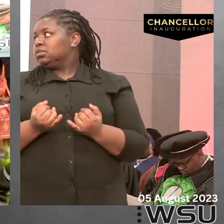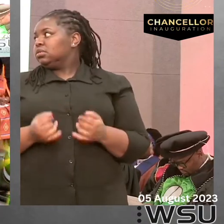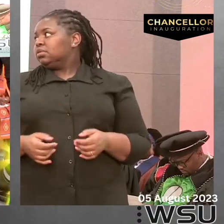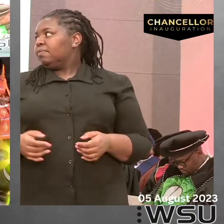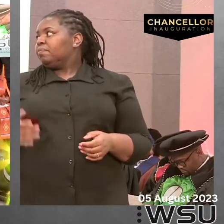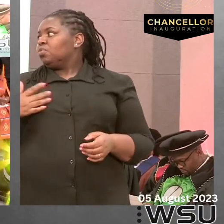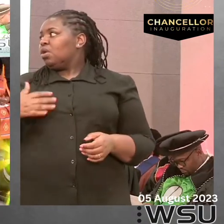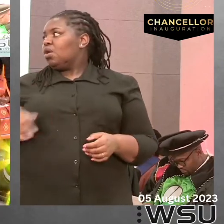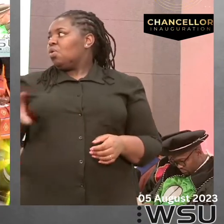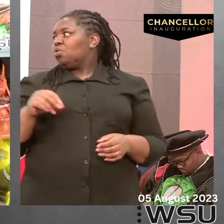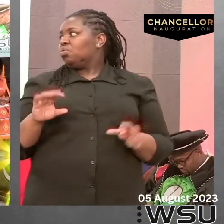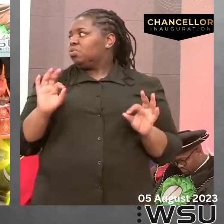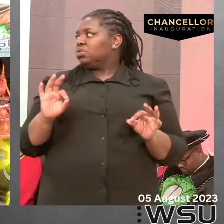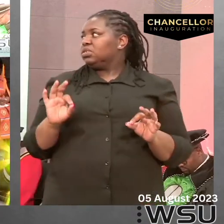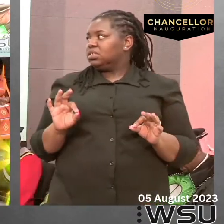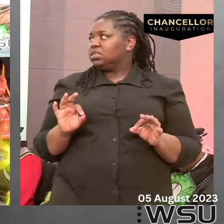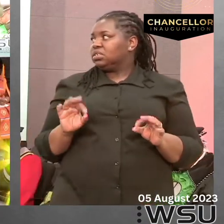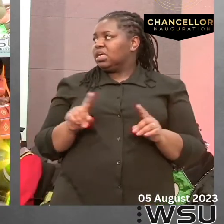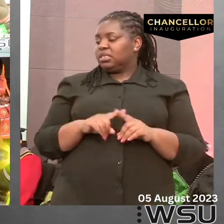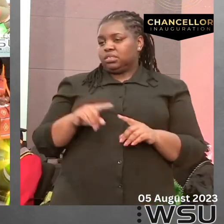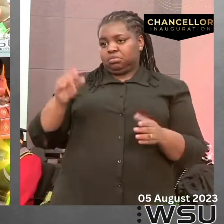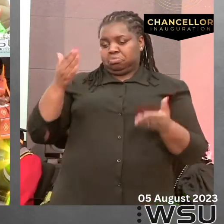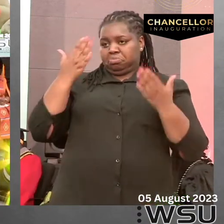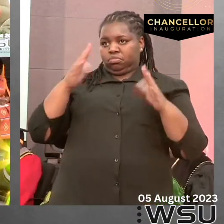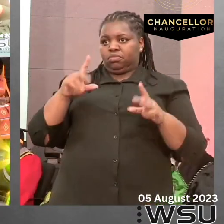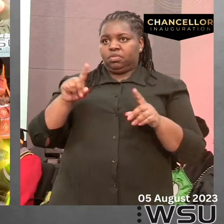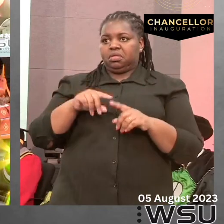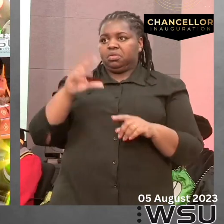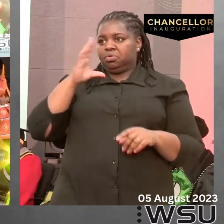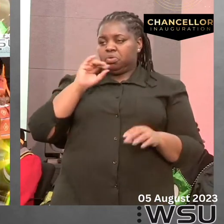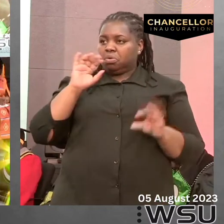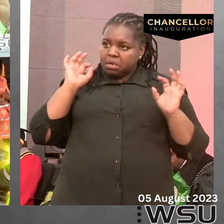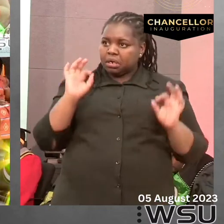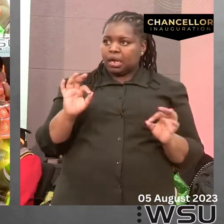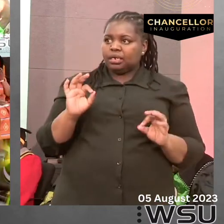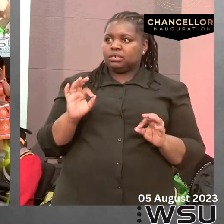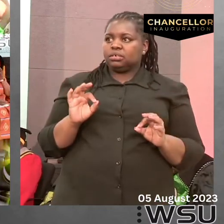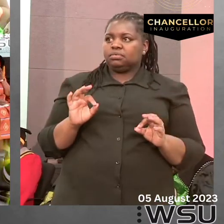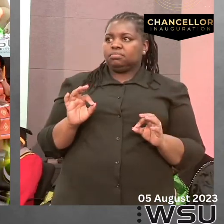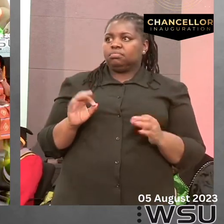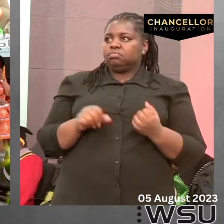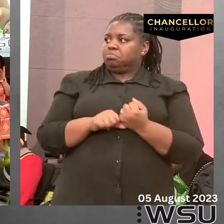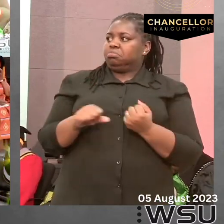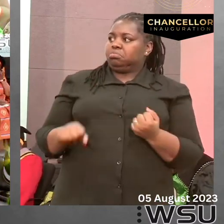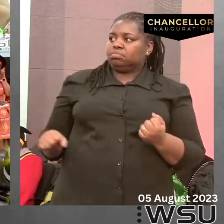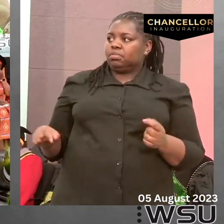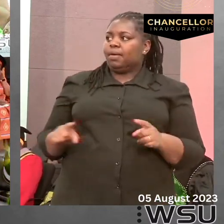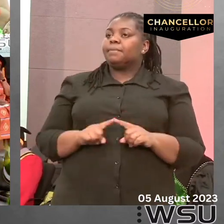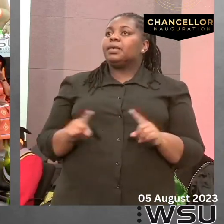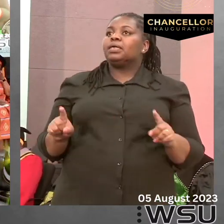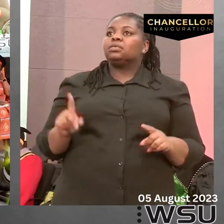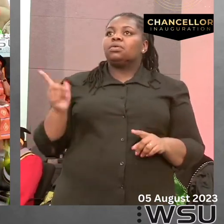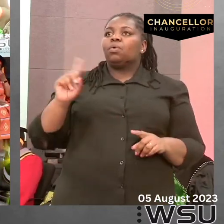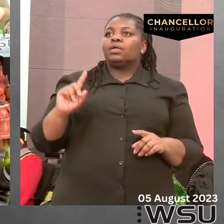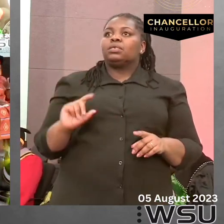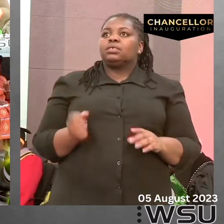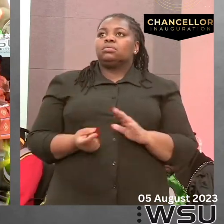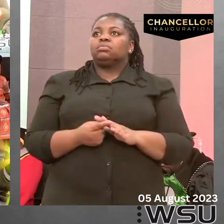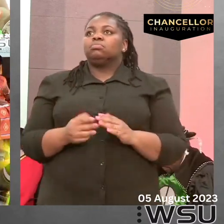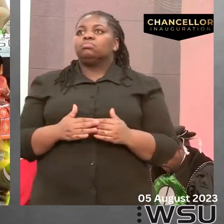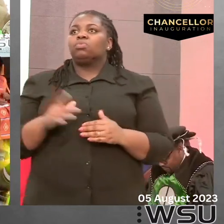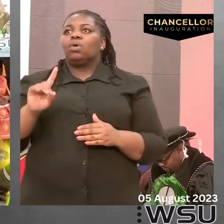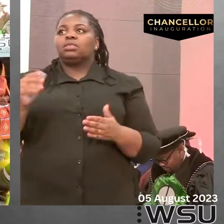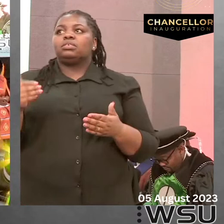all good now, especially as academics, to talk about these things, write at length about them. But what is still